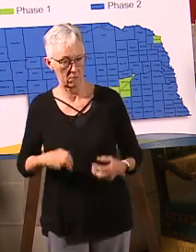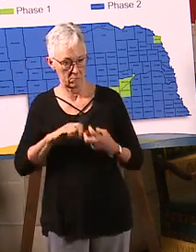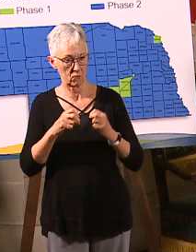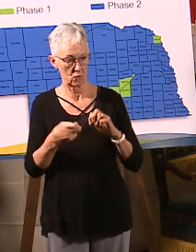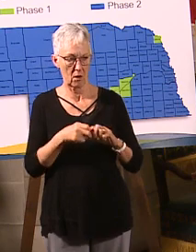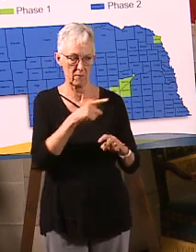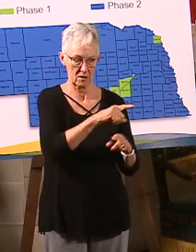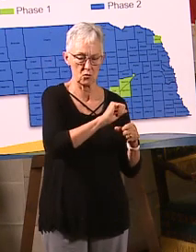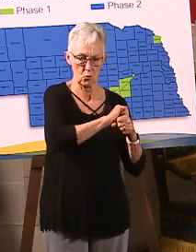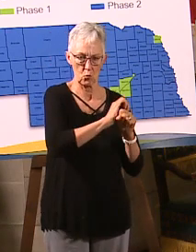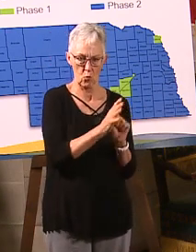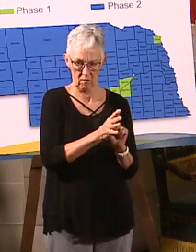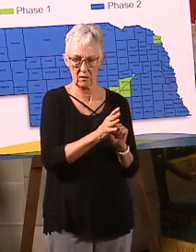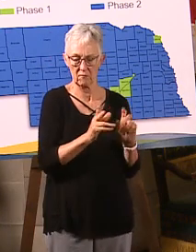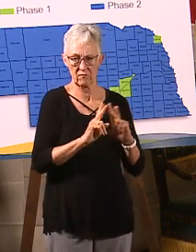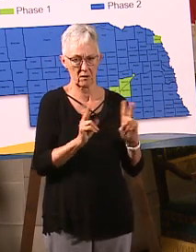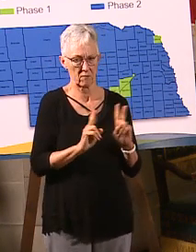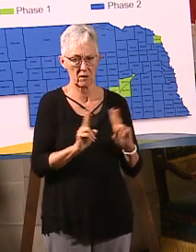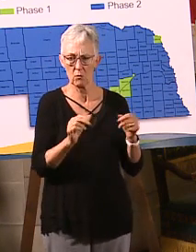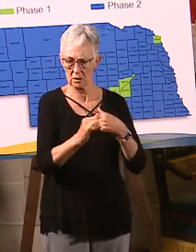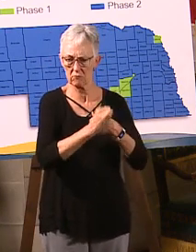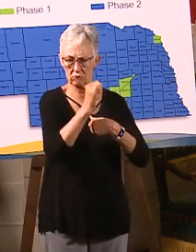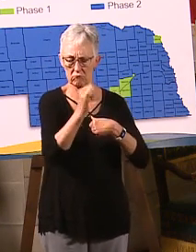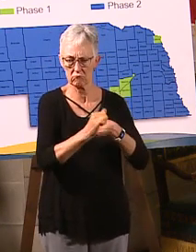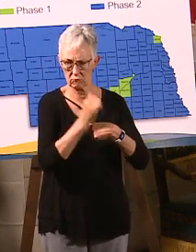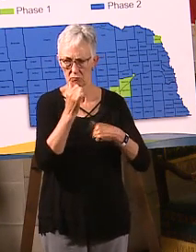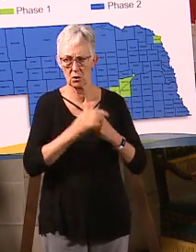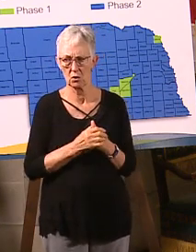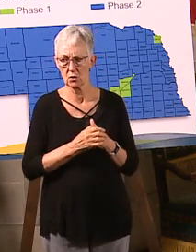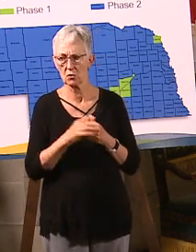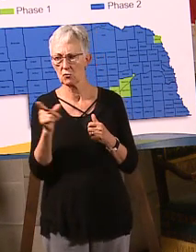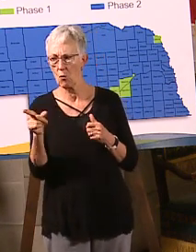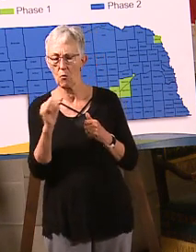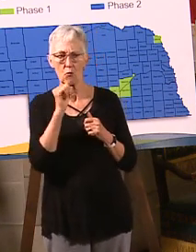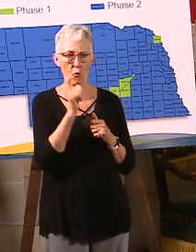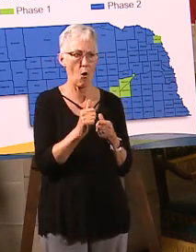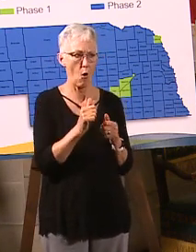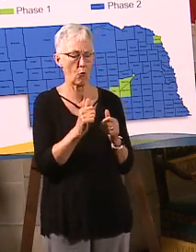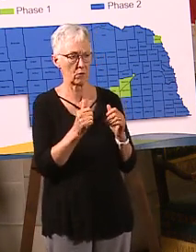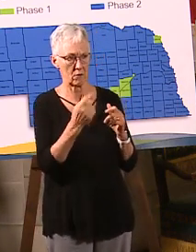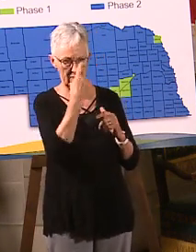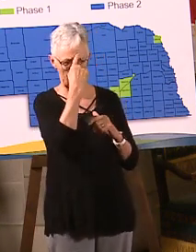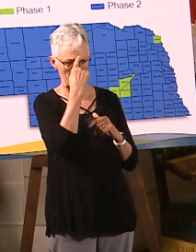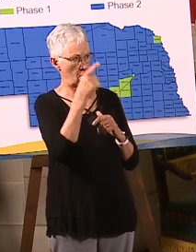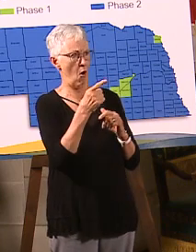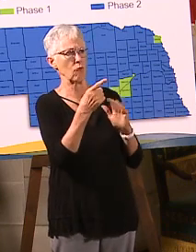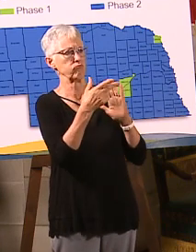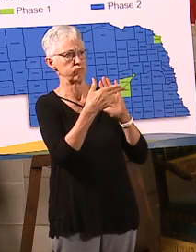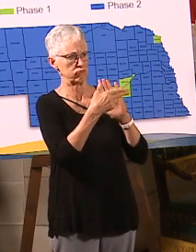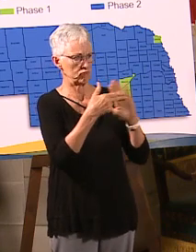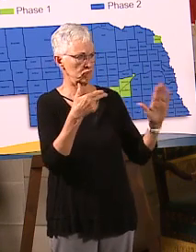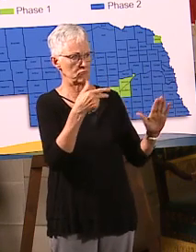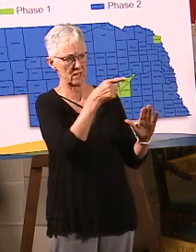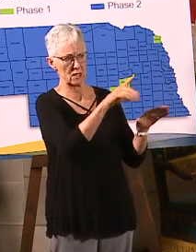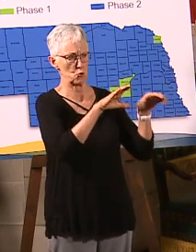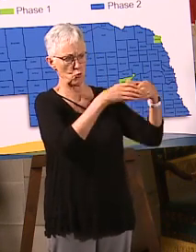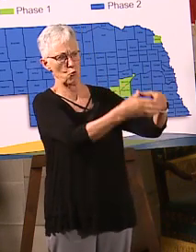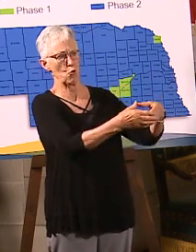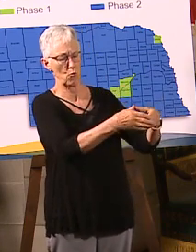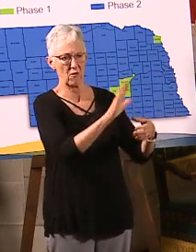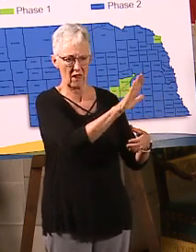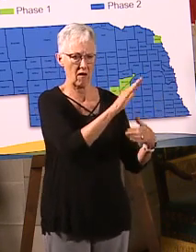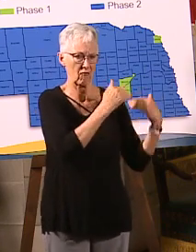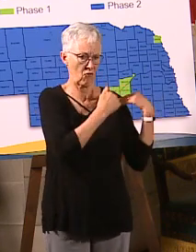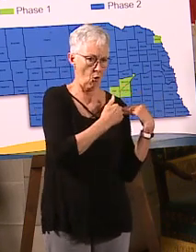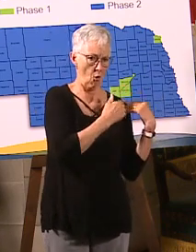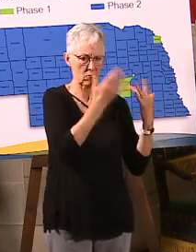So please remember, do not stigmatize anybody who has been infected, who has come down with the virus. We need to make sure